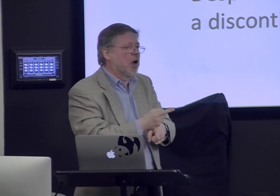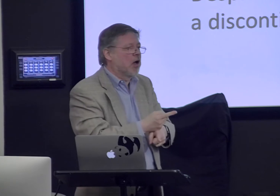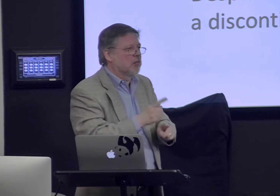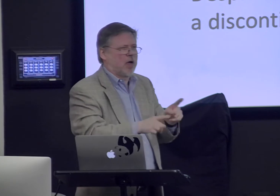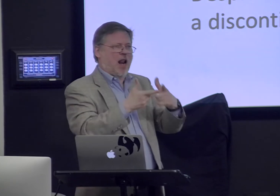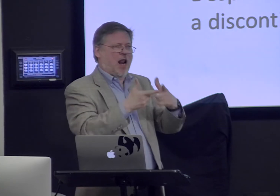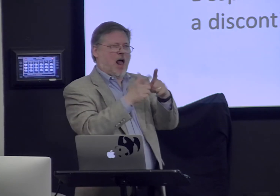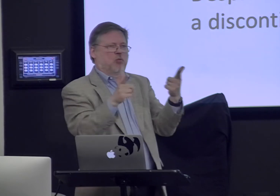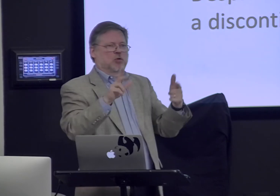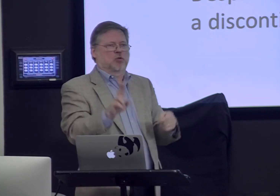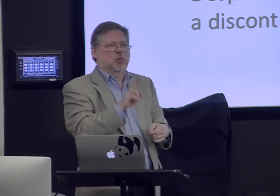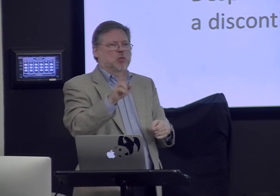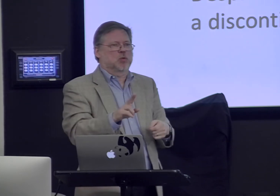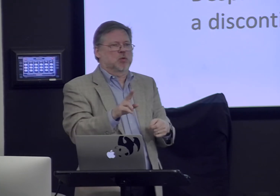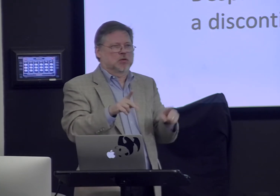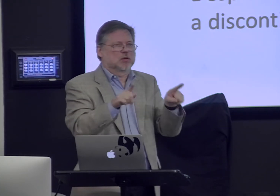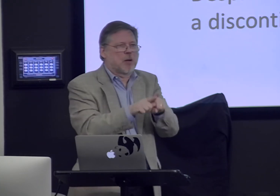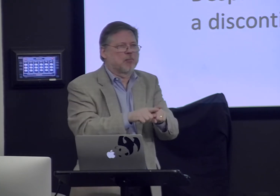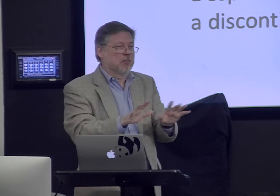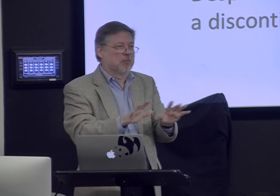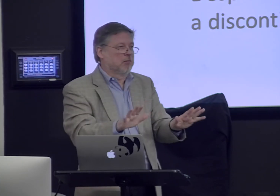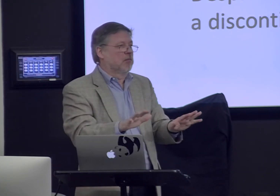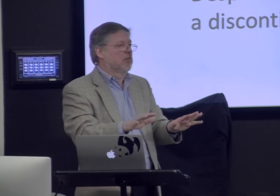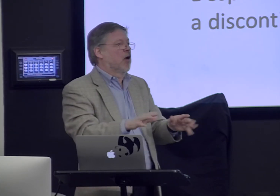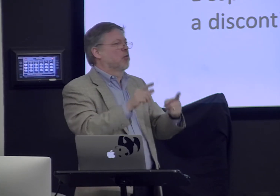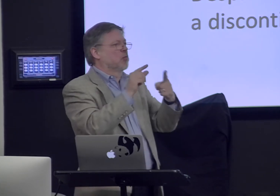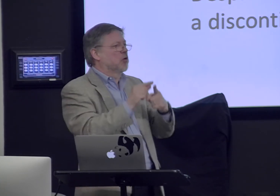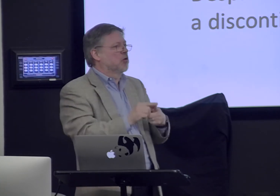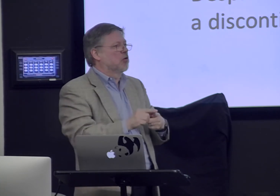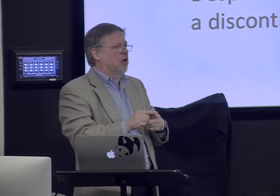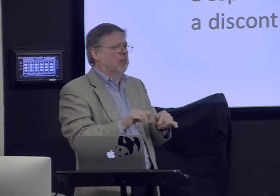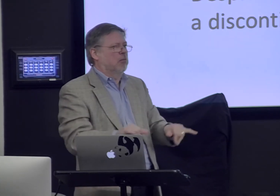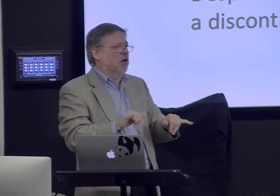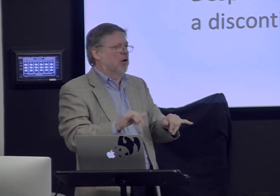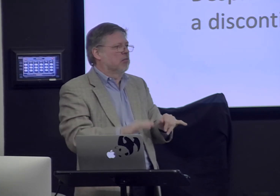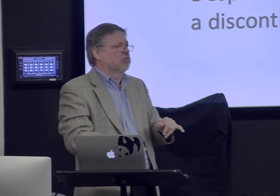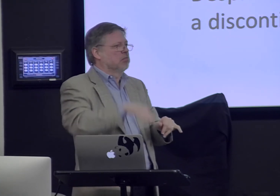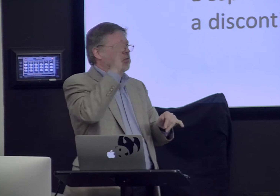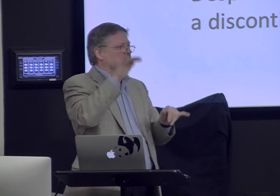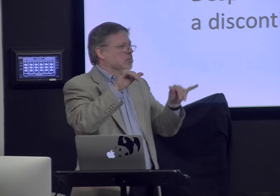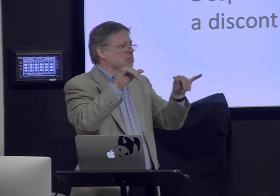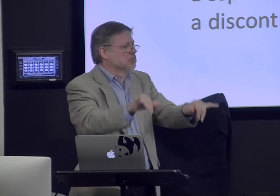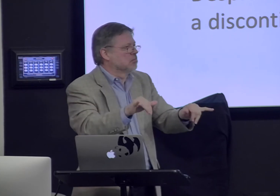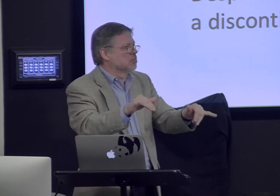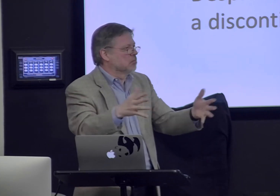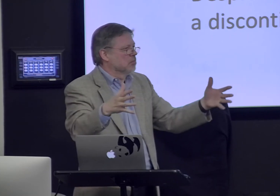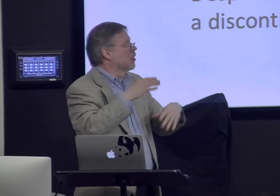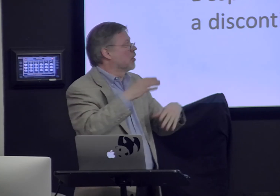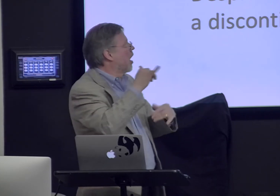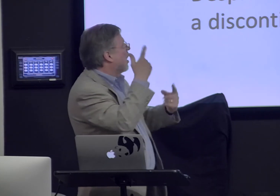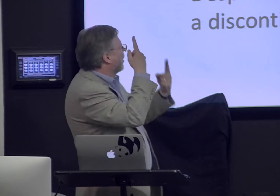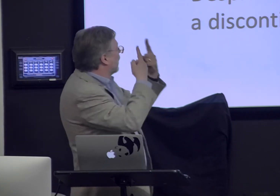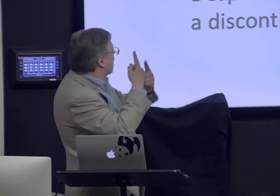especially if people were peers. You would expect that they were exposed to similar language and that they would continue to use